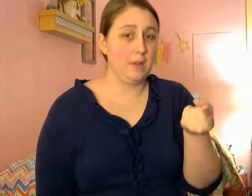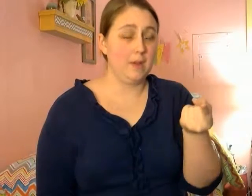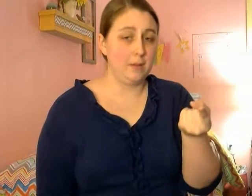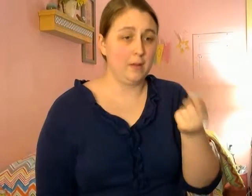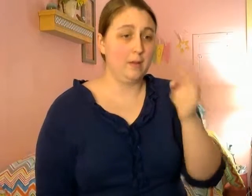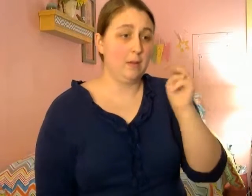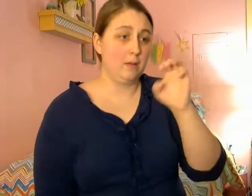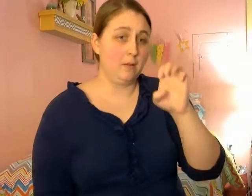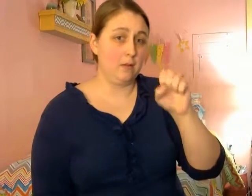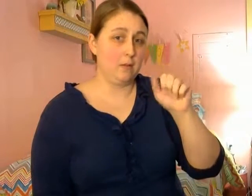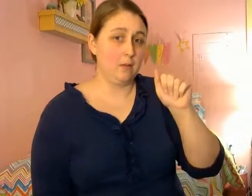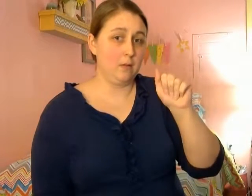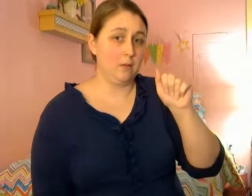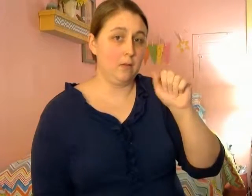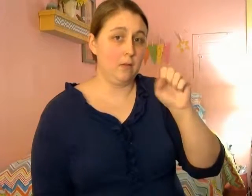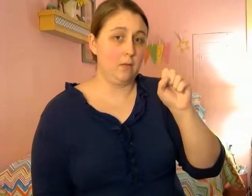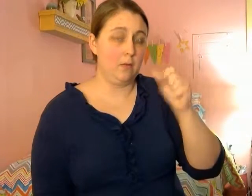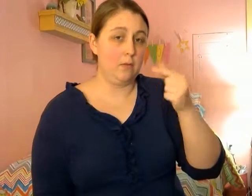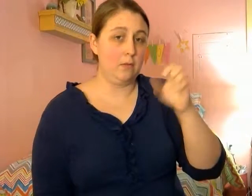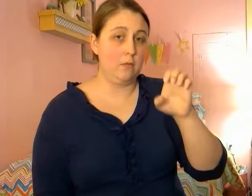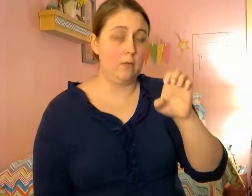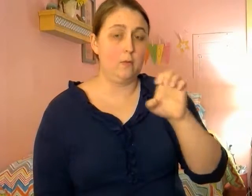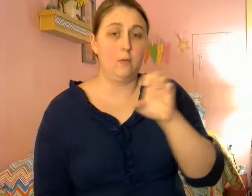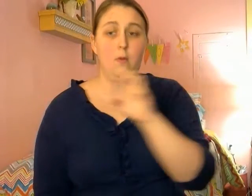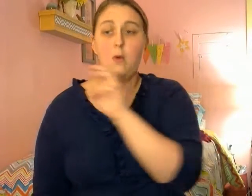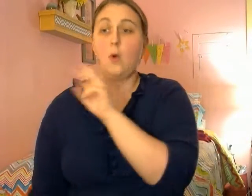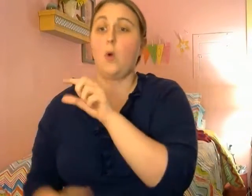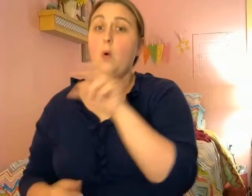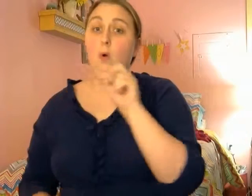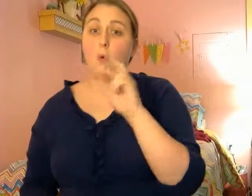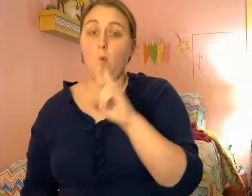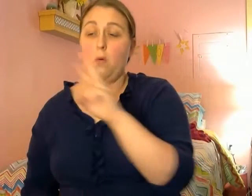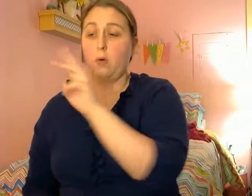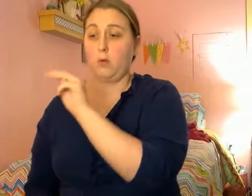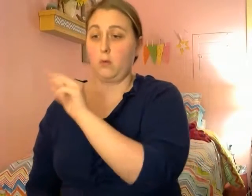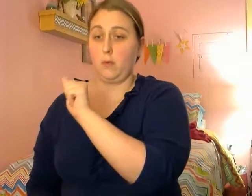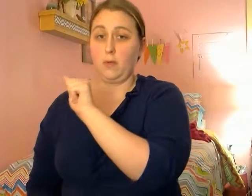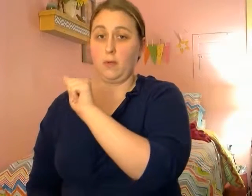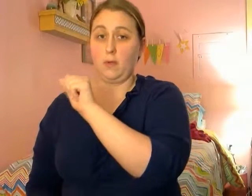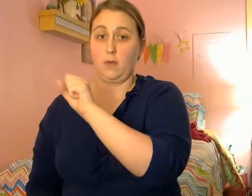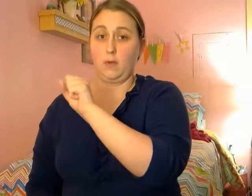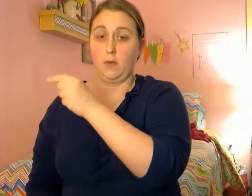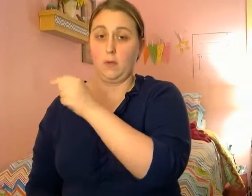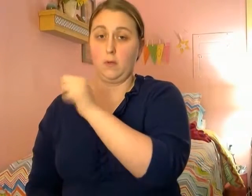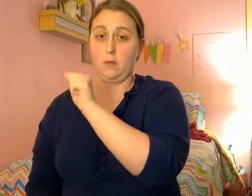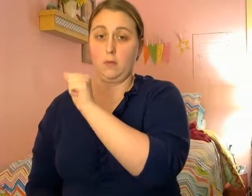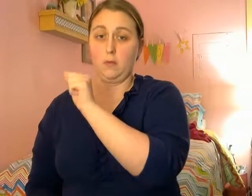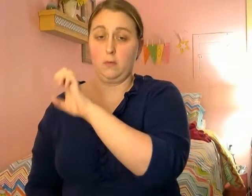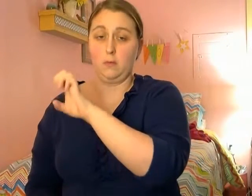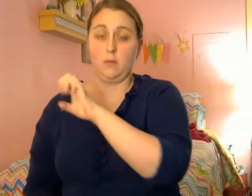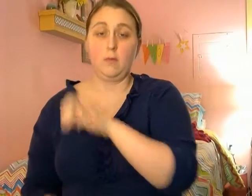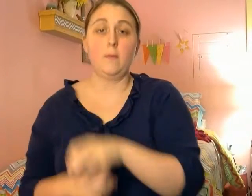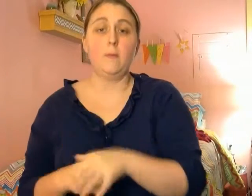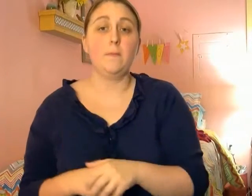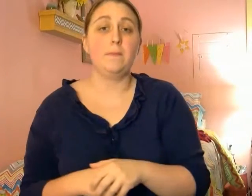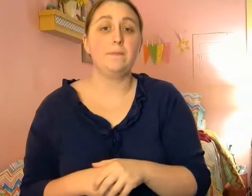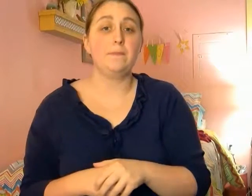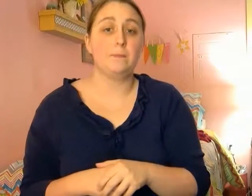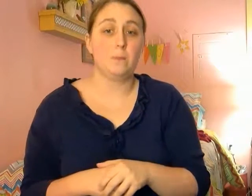message. And both the incorrect pronunciation is due to not